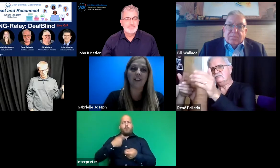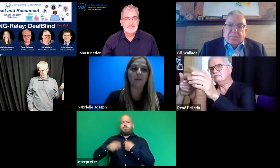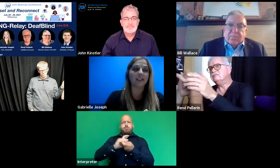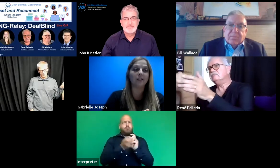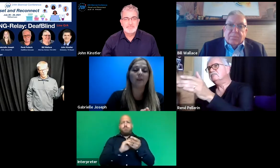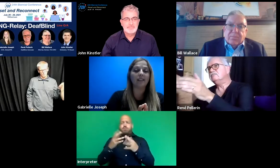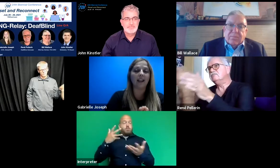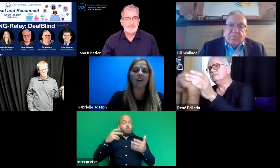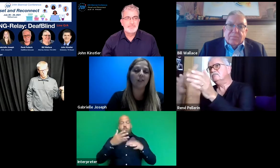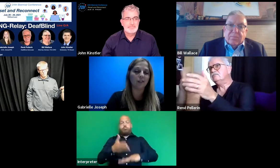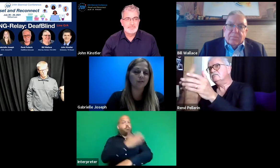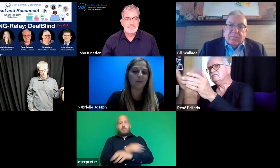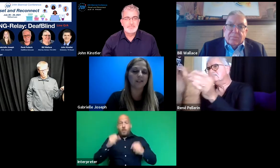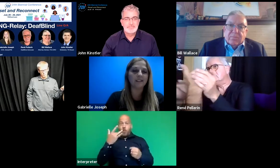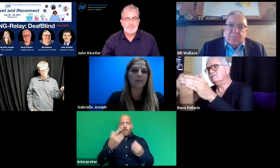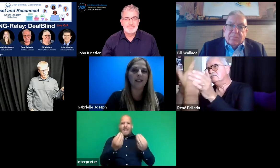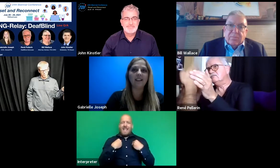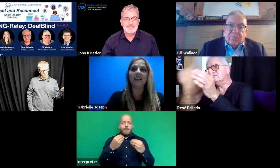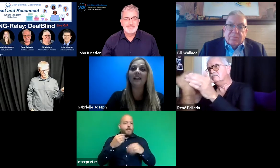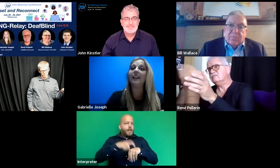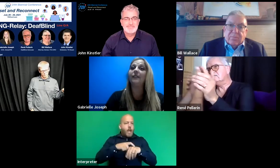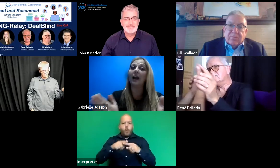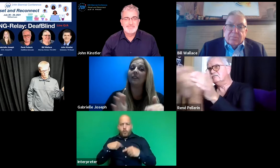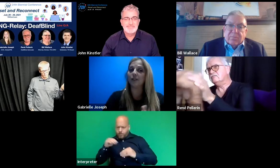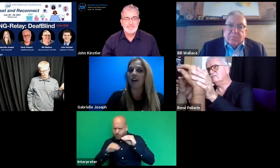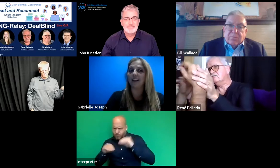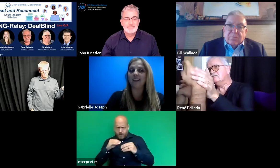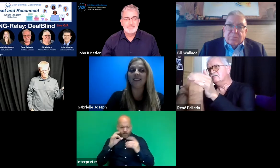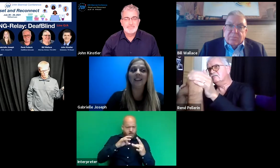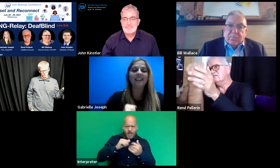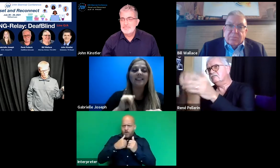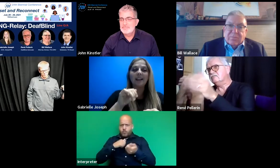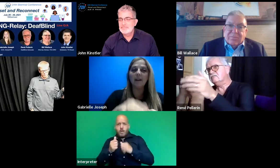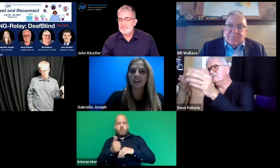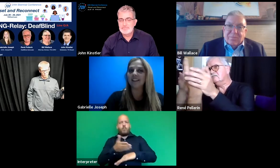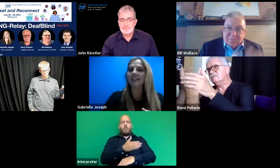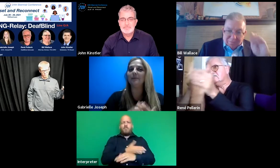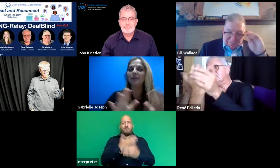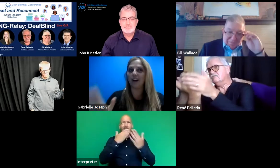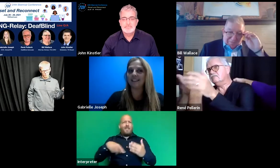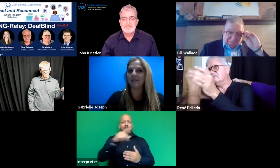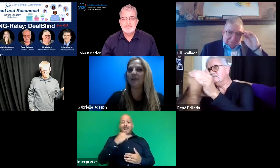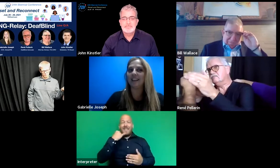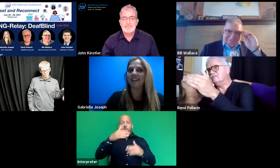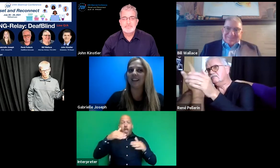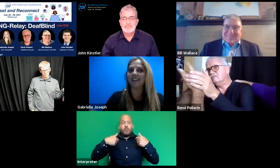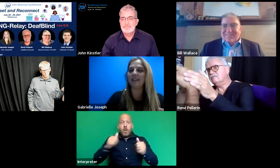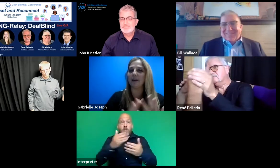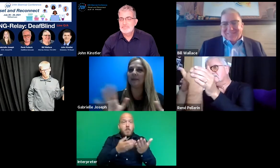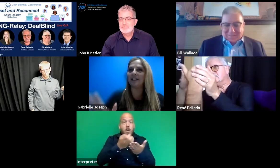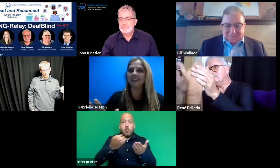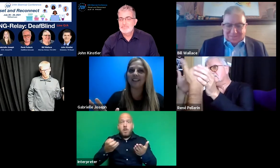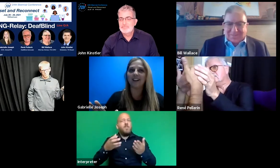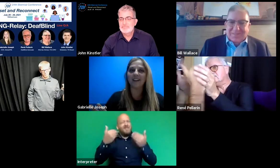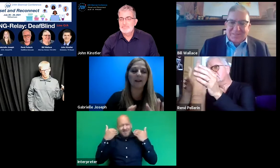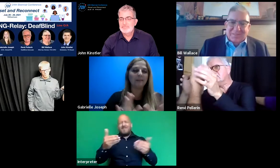give feedback. So we thanked all those who participated. If you haven't tried it, step out on a limb, try some new technology. It